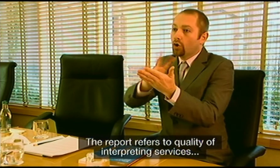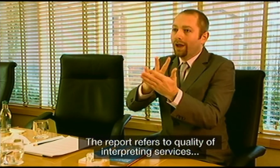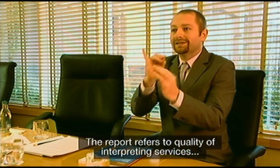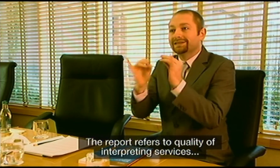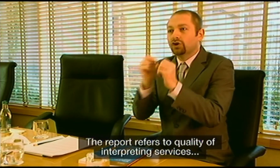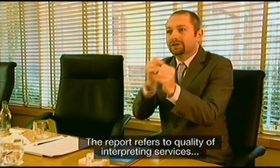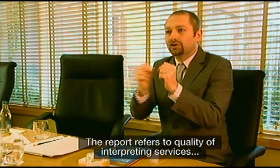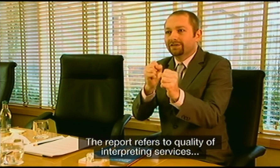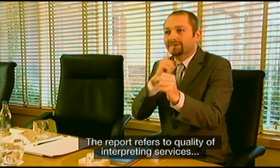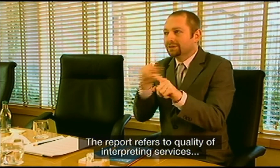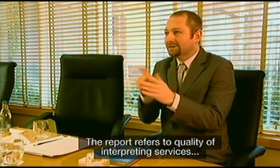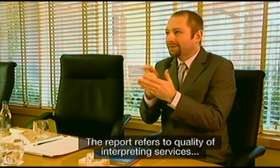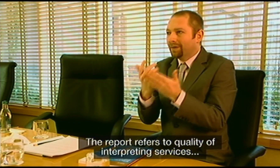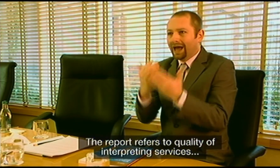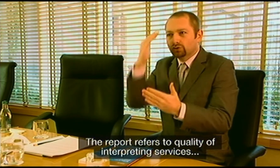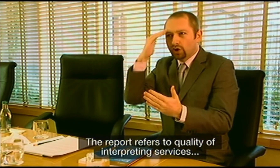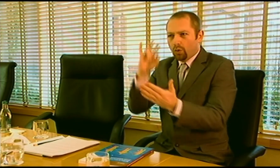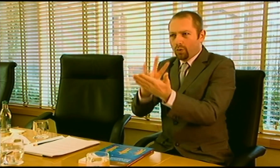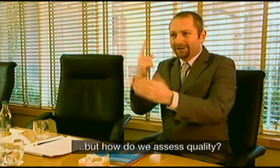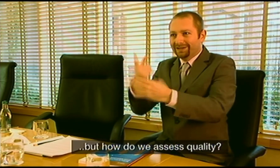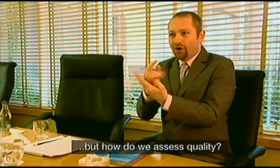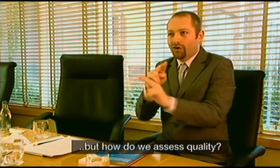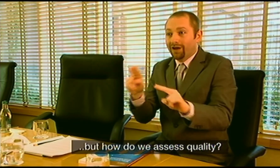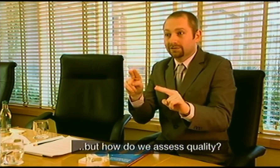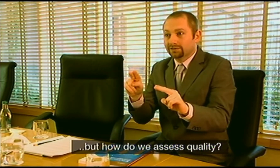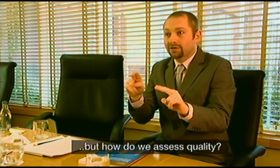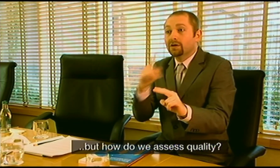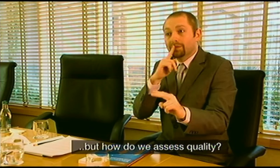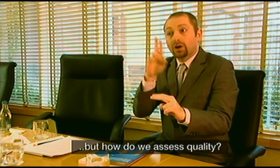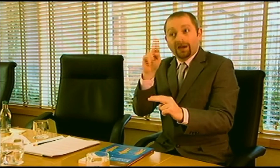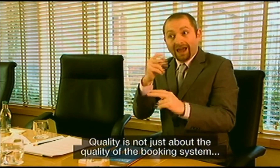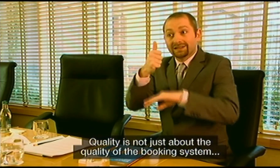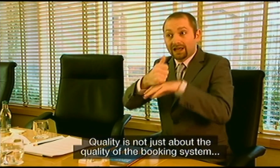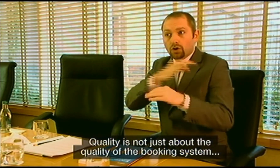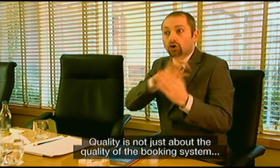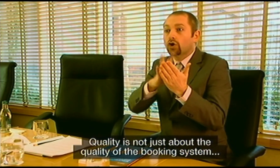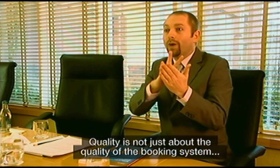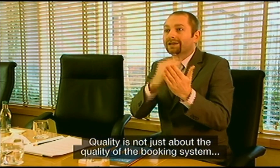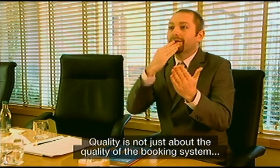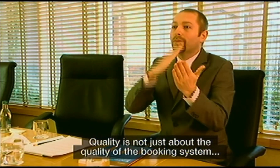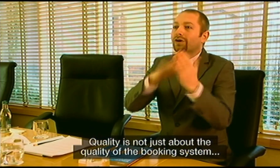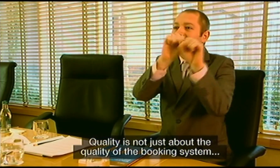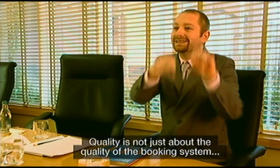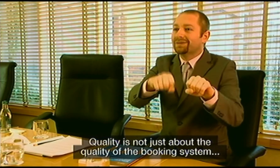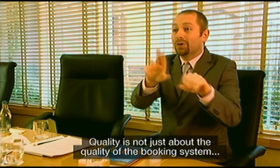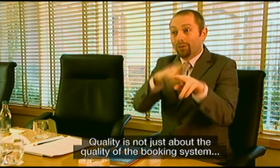to quality of interpreting services, but how do we assess quality? Quality is not just about the quality of the booking system, the office,